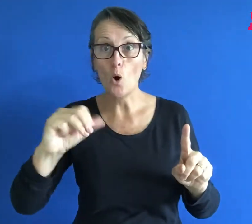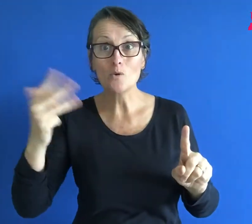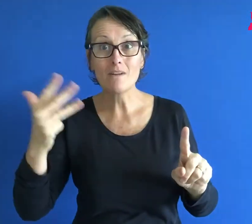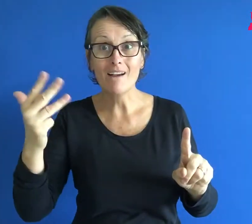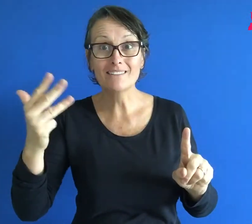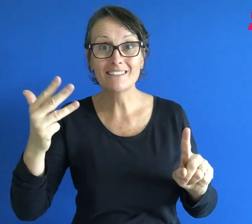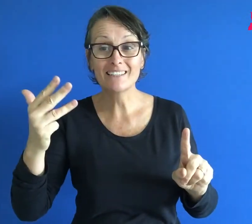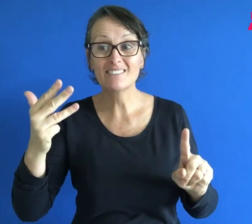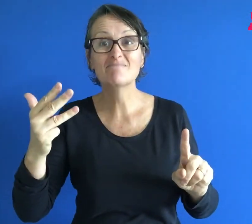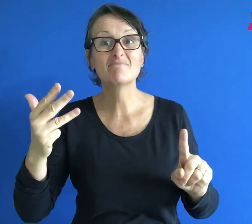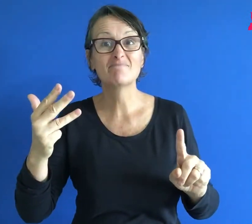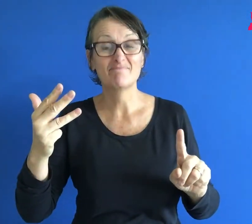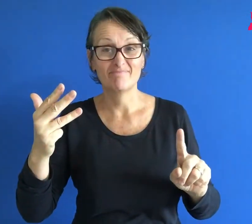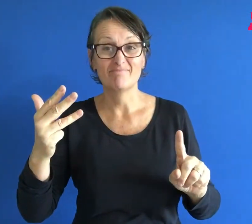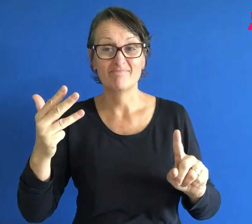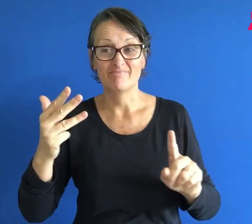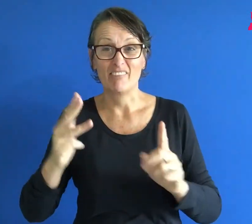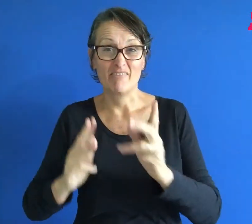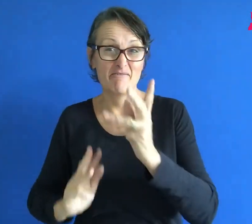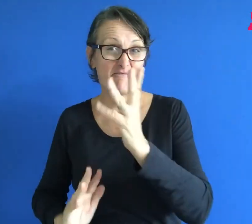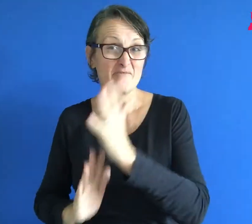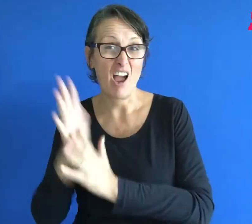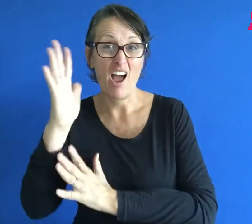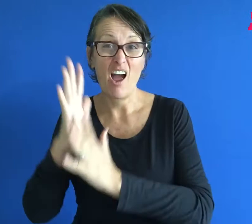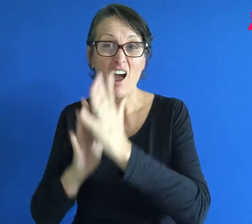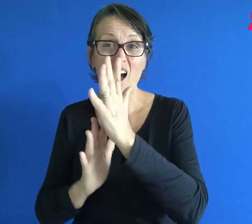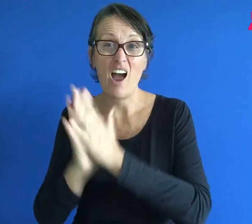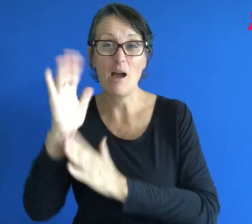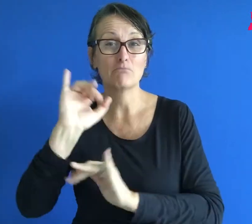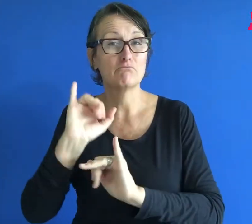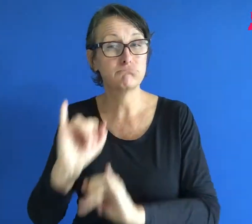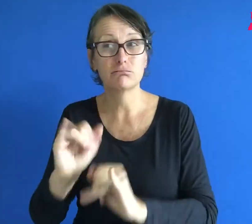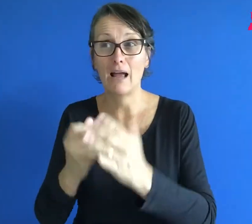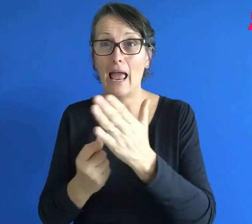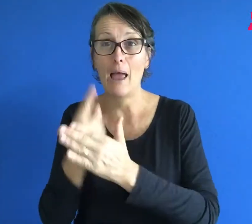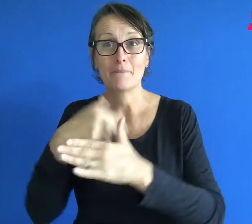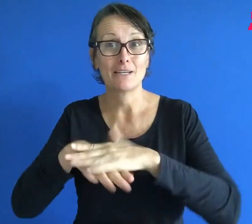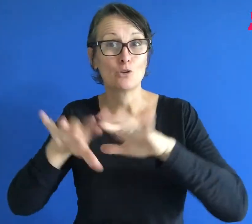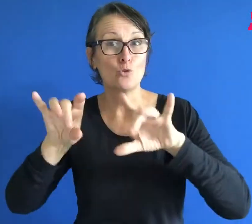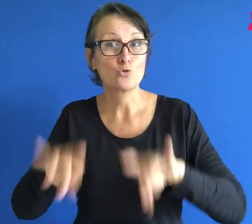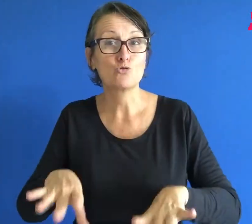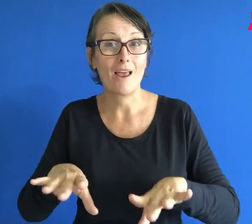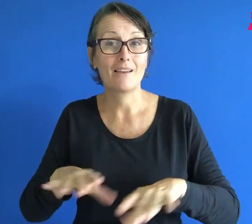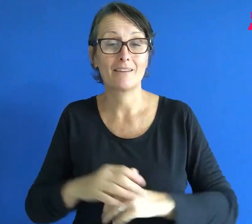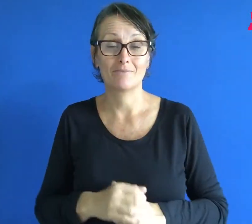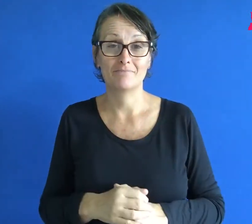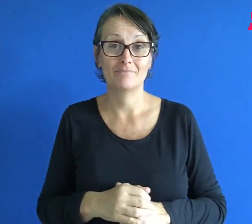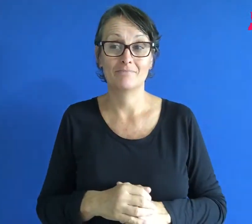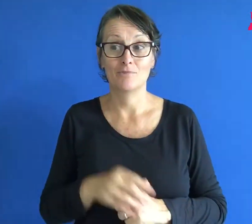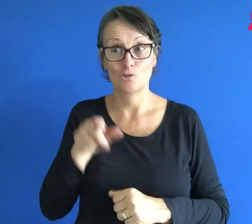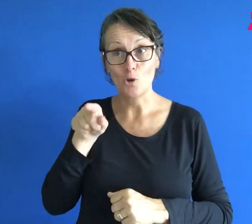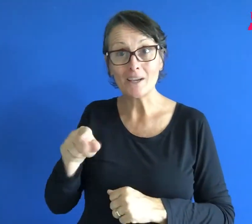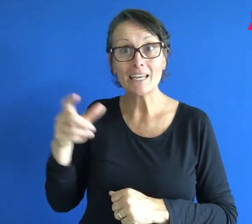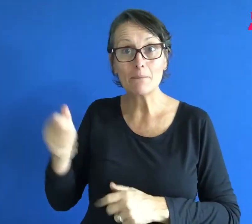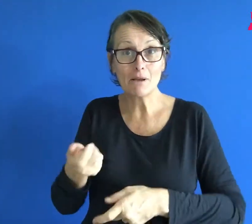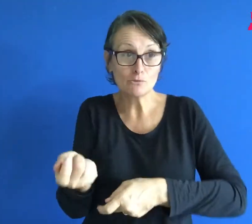of Australia began. And once more, Cliff was asked to defend a town, this time the Buchan